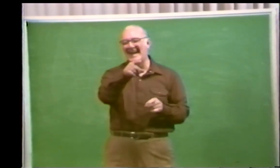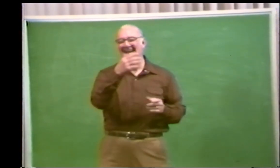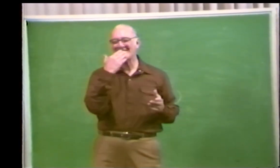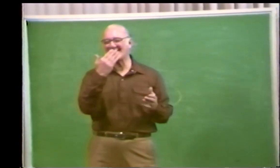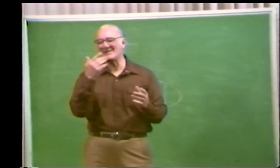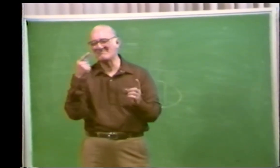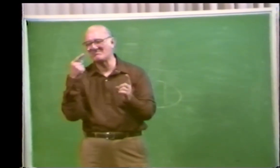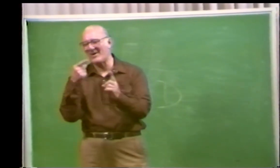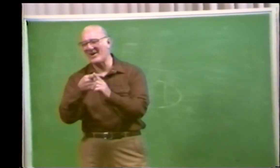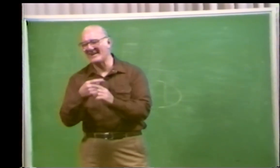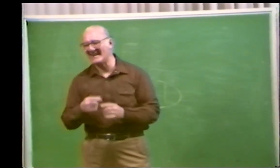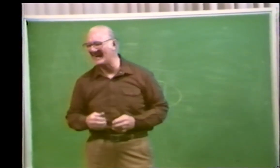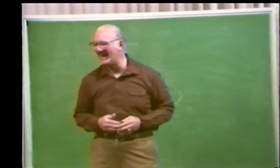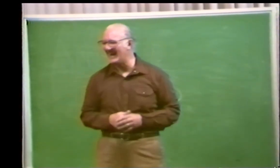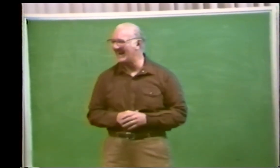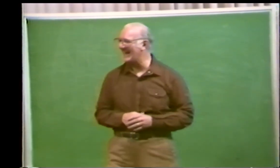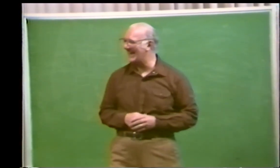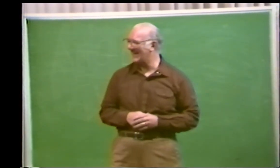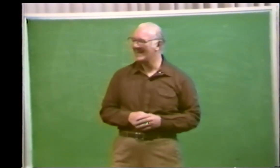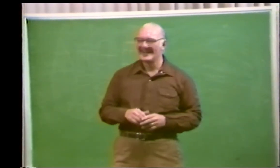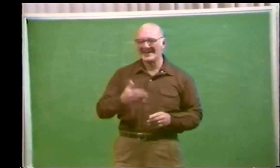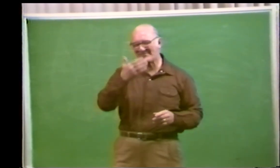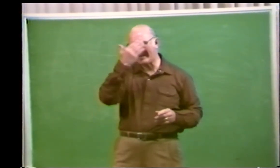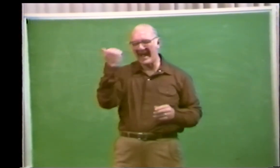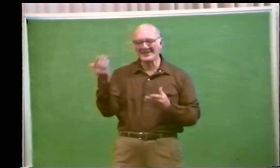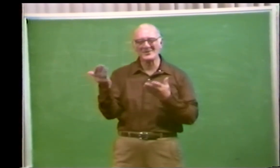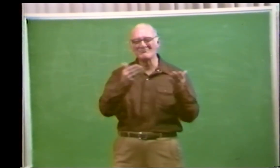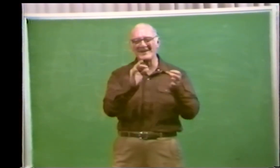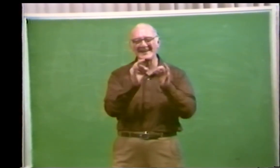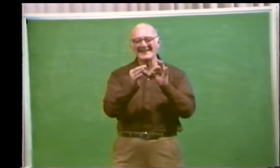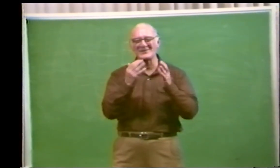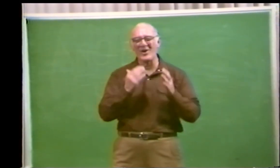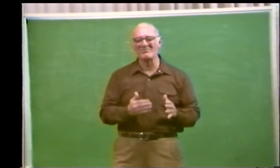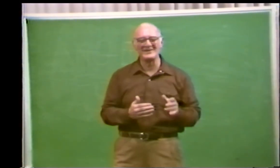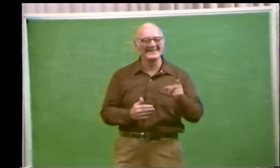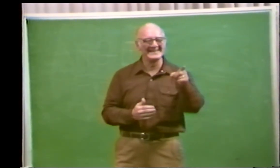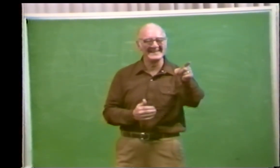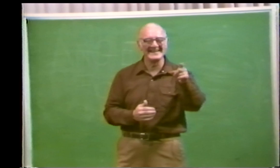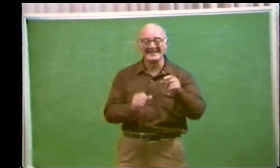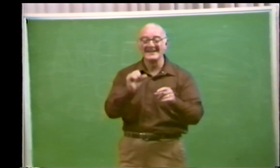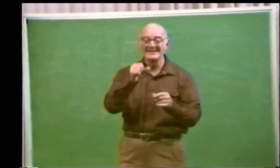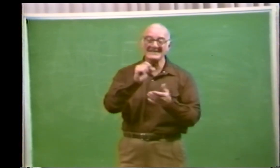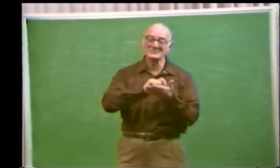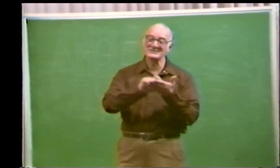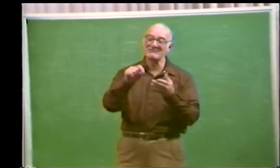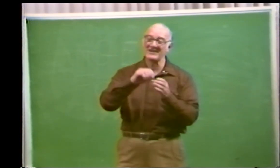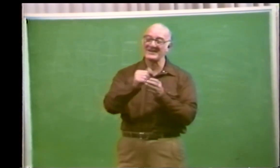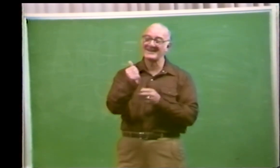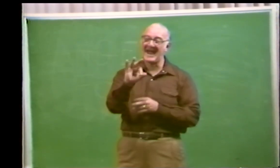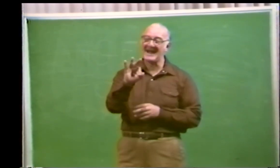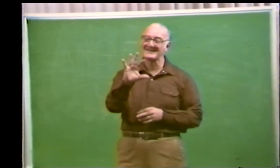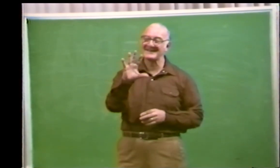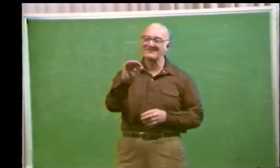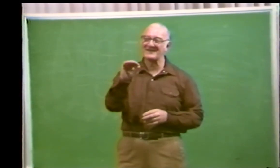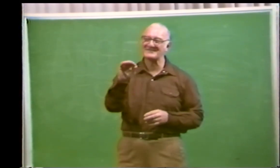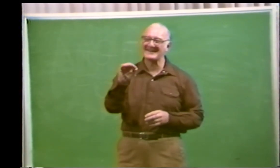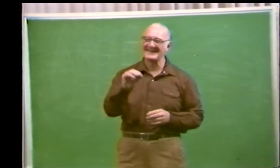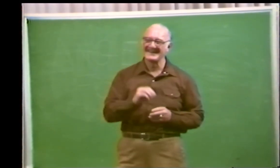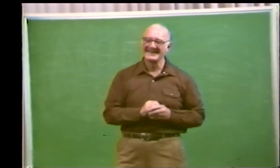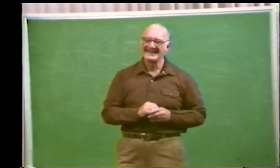bring. Good point. He forgot to bring an interpreter. This was in the 1950,